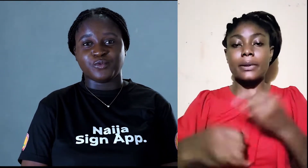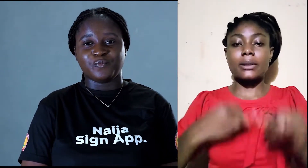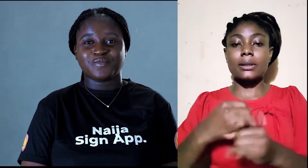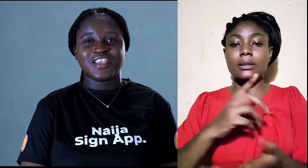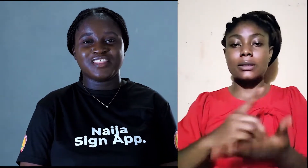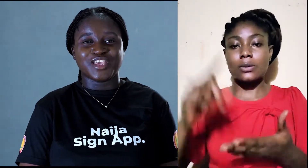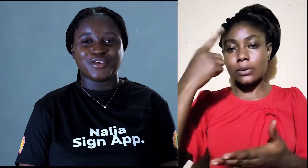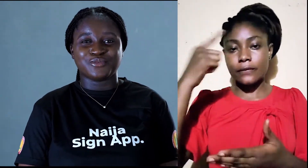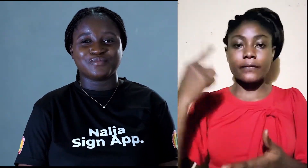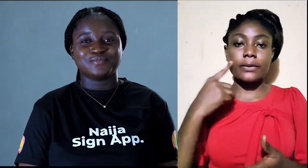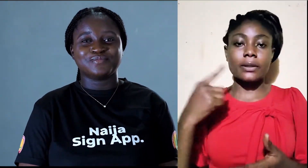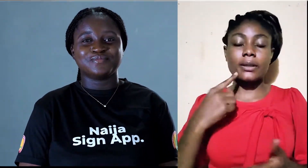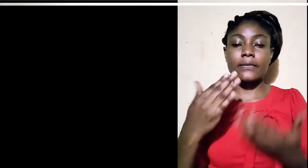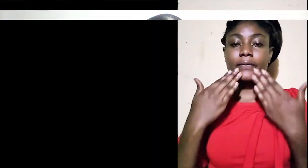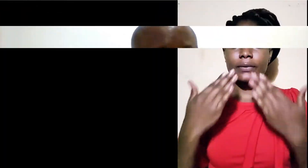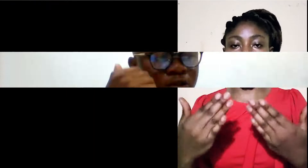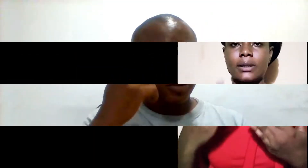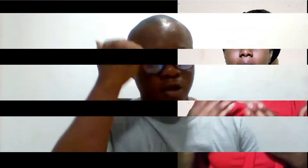Deaf. Thank you.